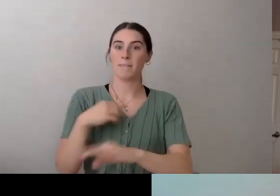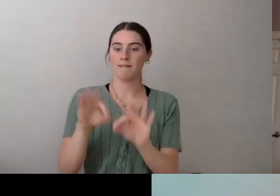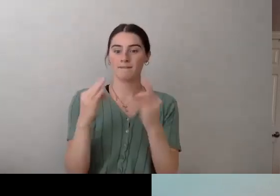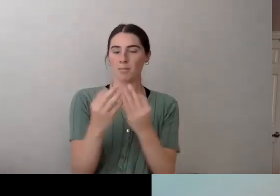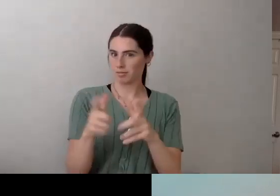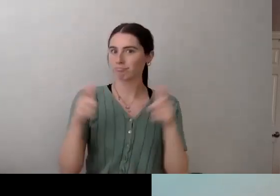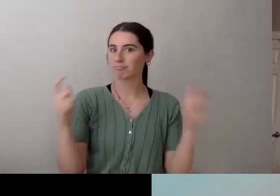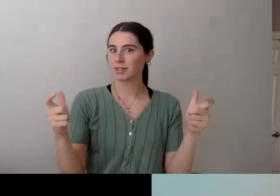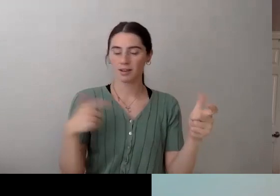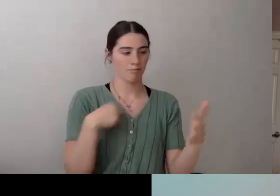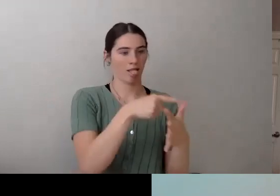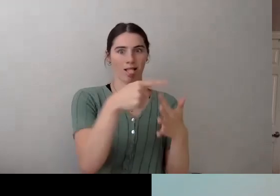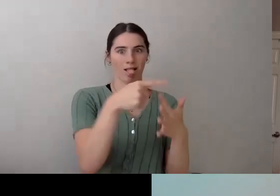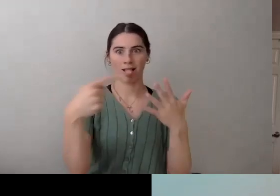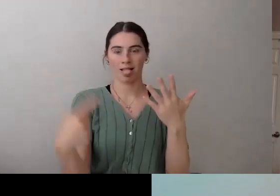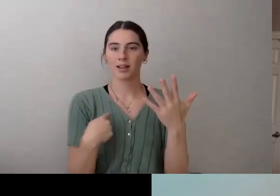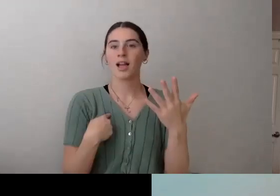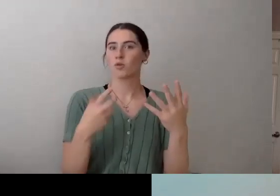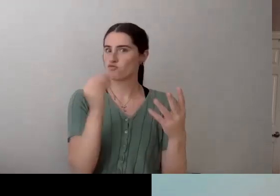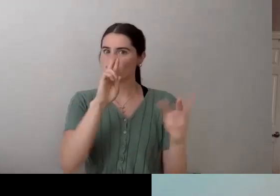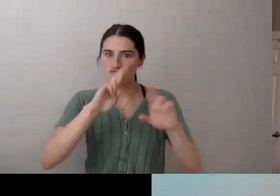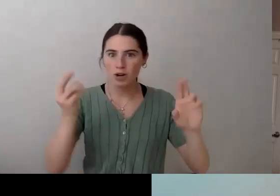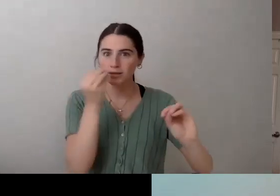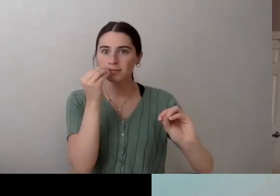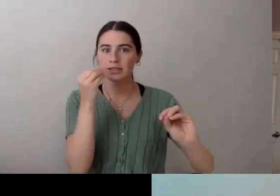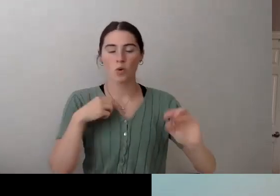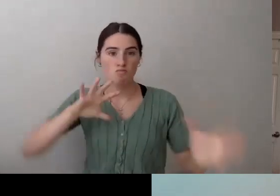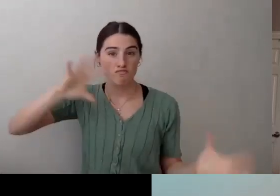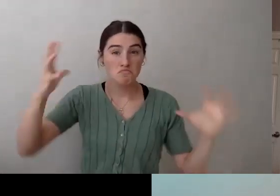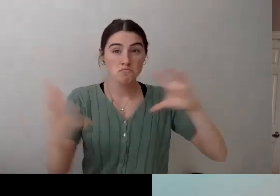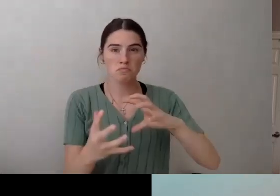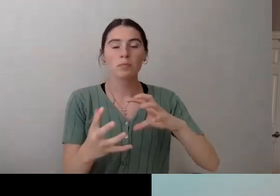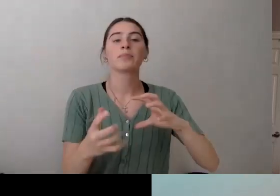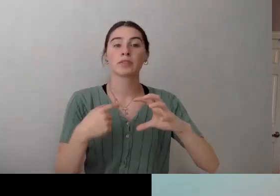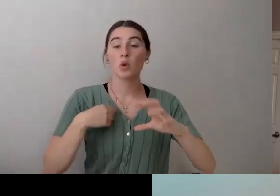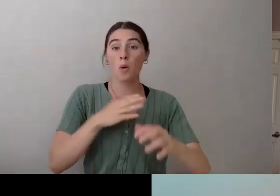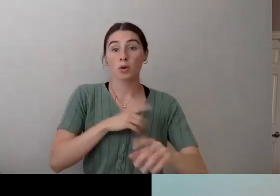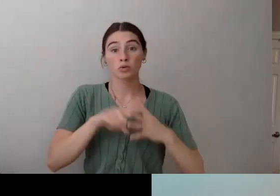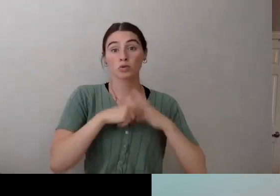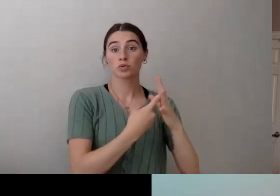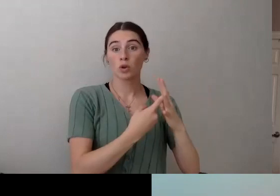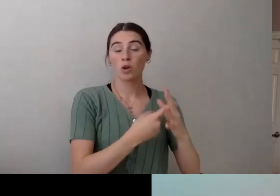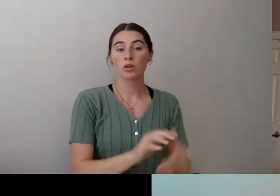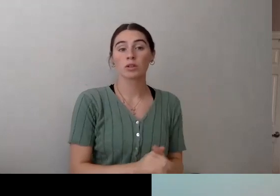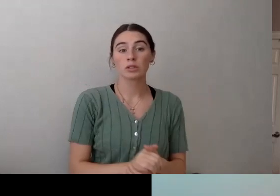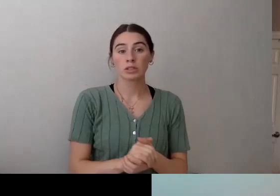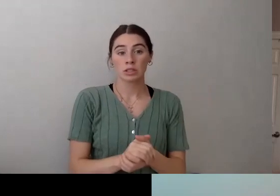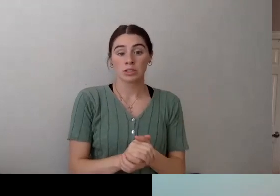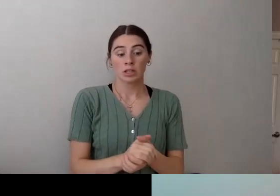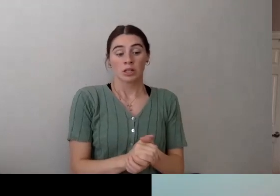So I'm going to be making this whole batch. So I'm going to take my frying pan and I'm going to put a generous